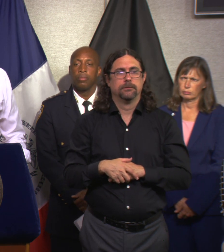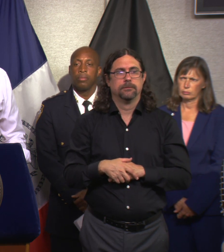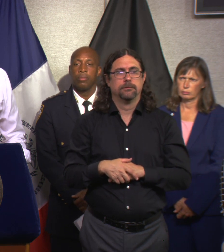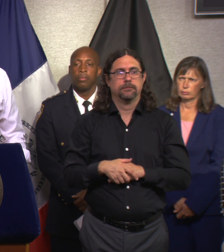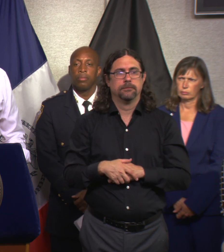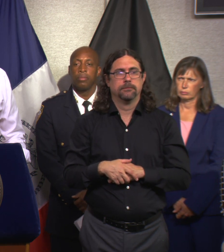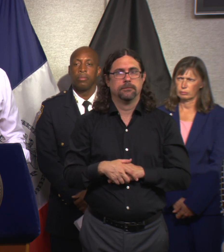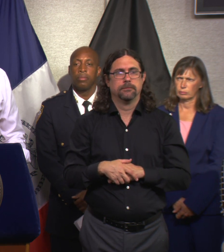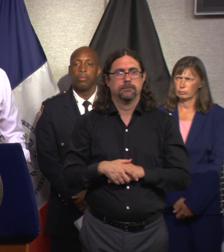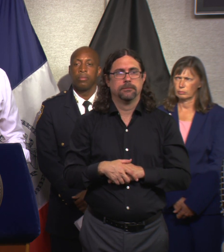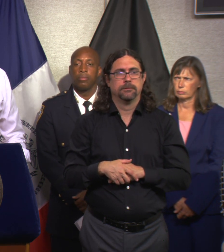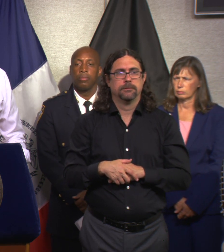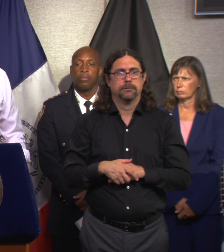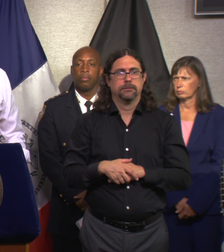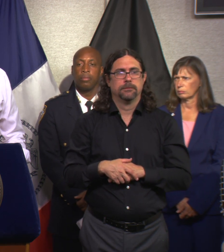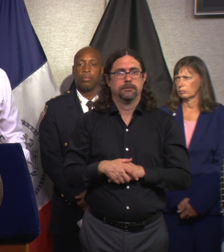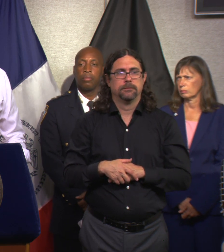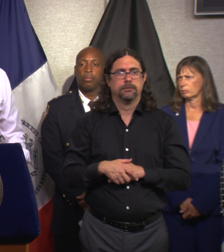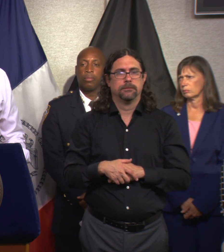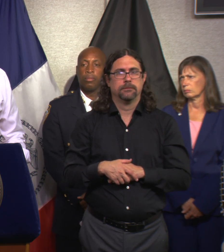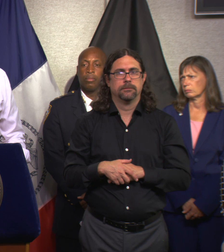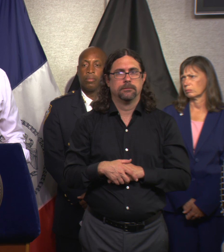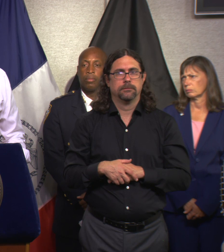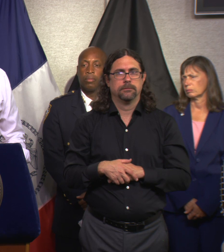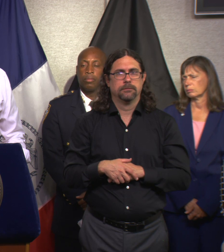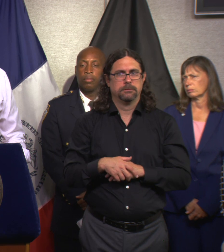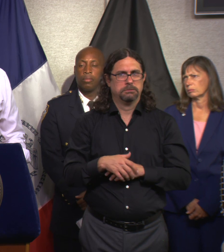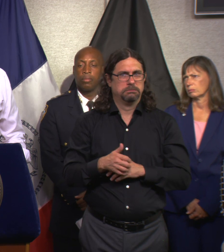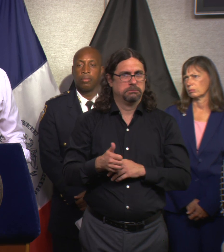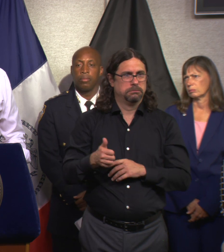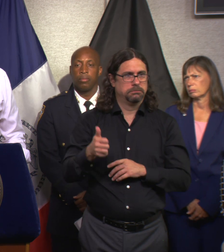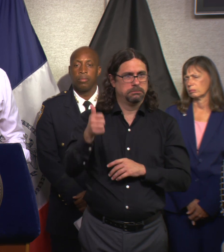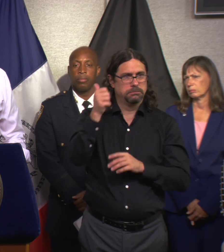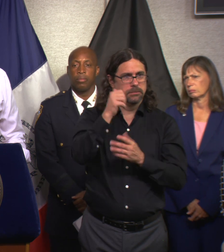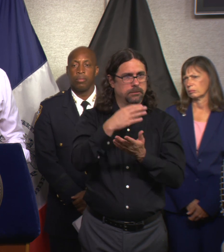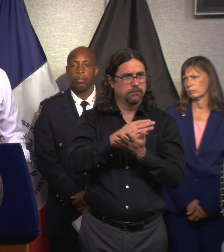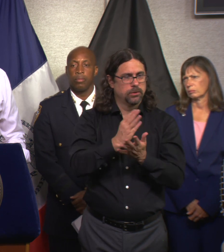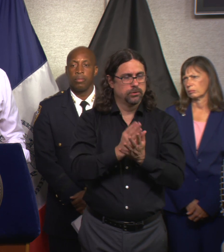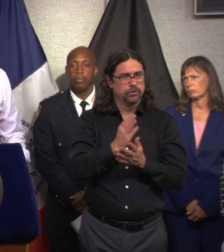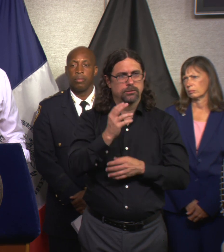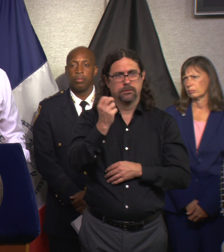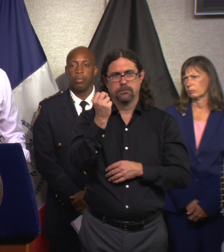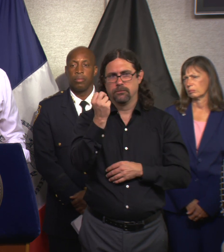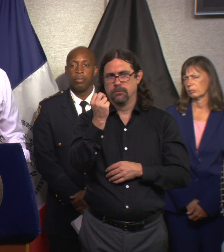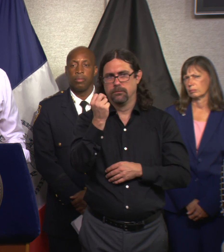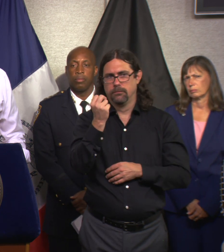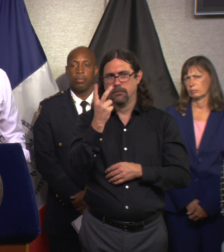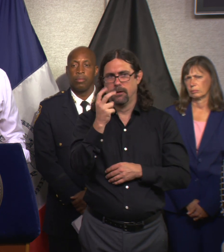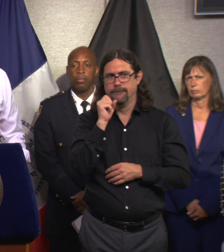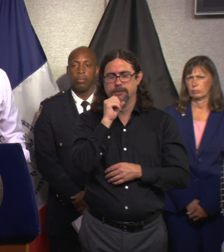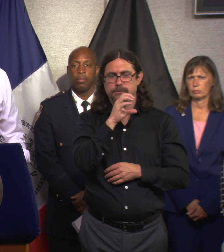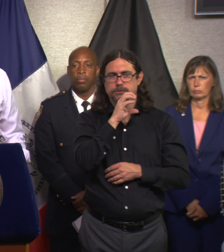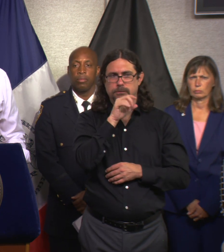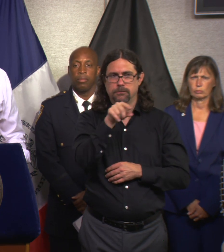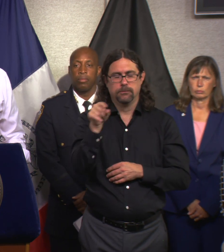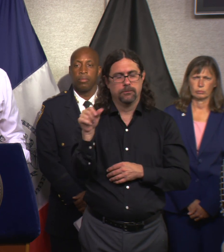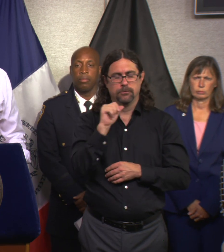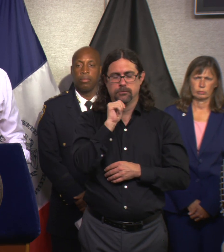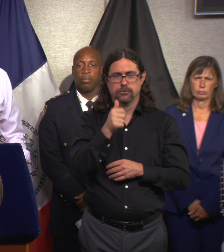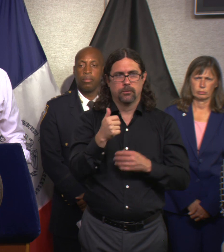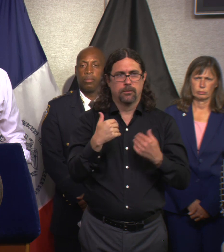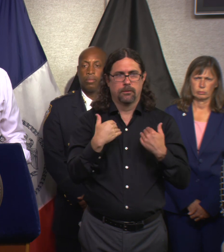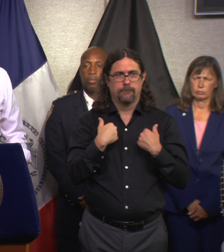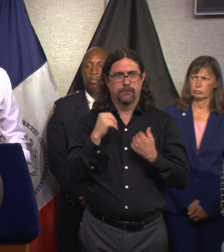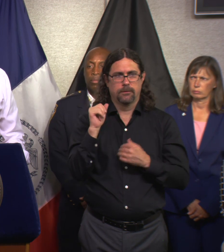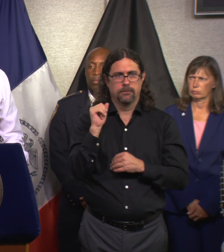any additional measures that are being taken to make sure that people that live in and around those areas have access to a place